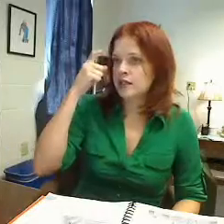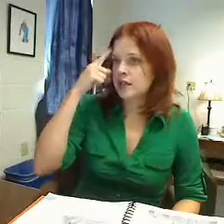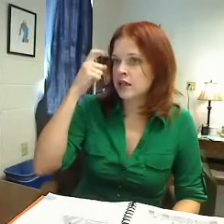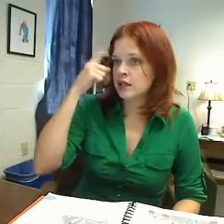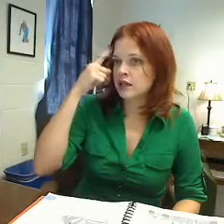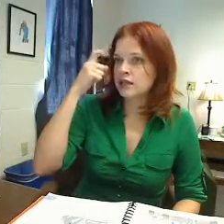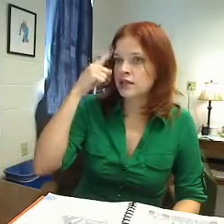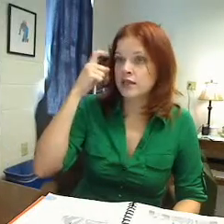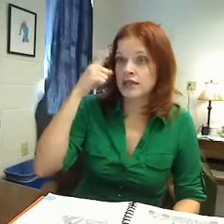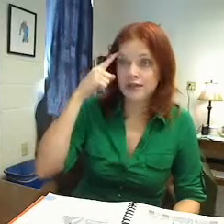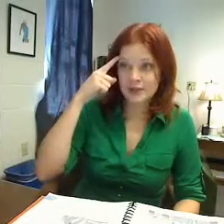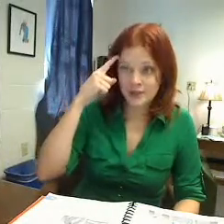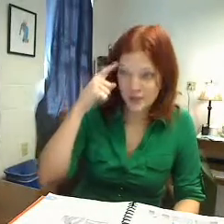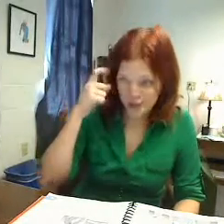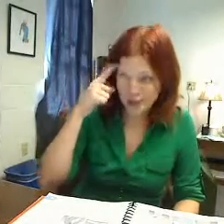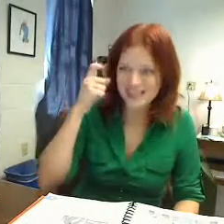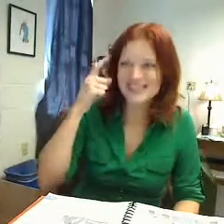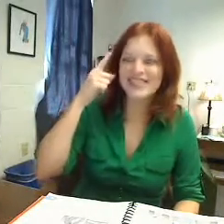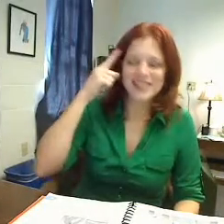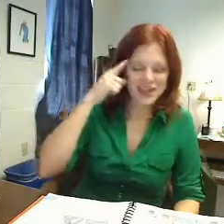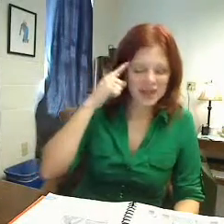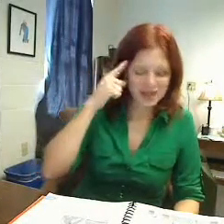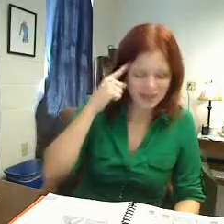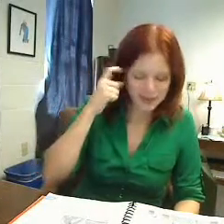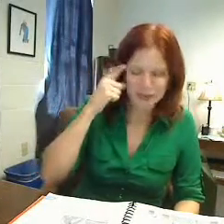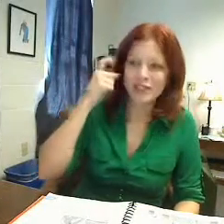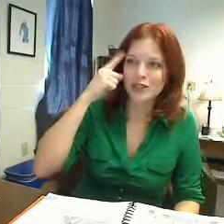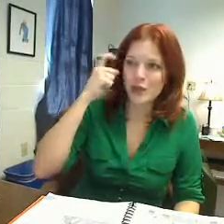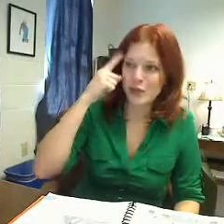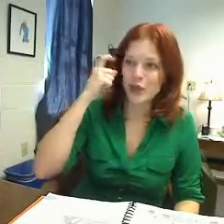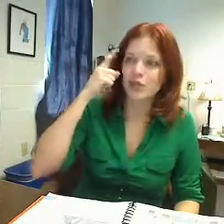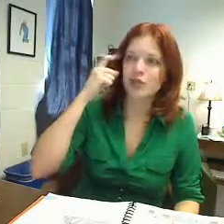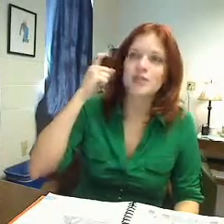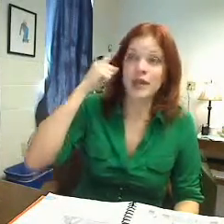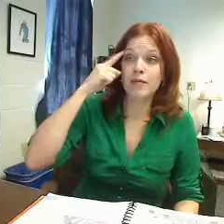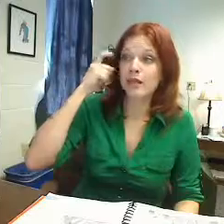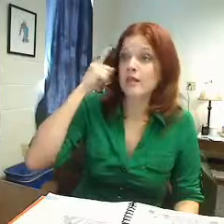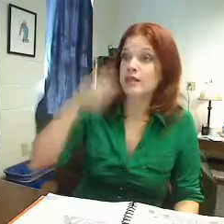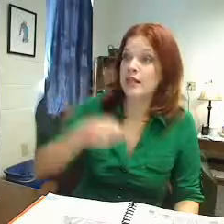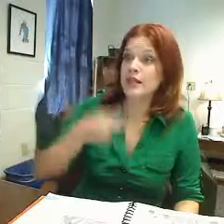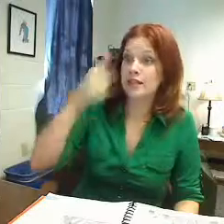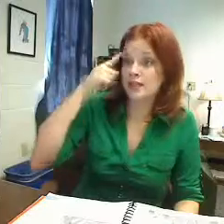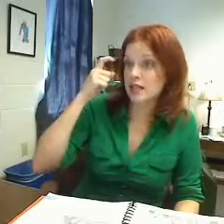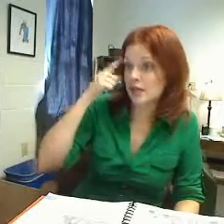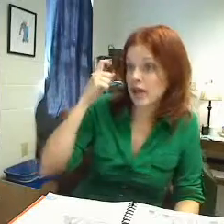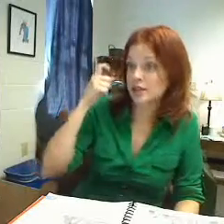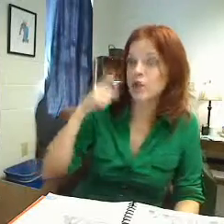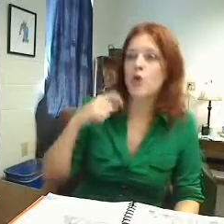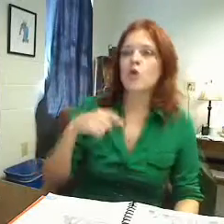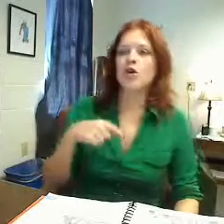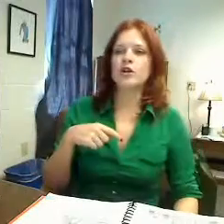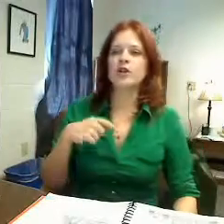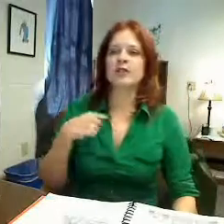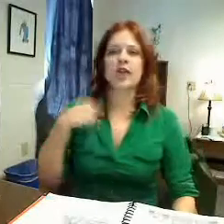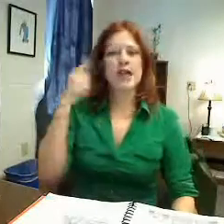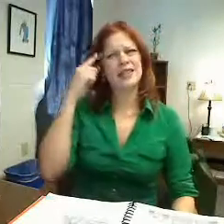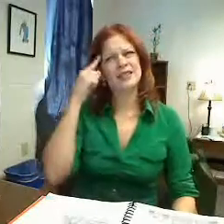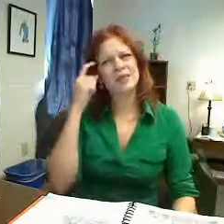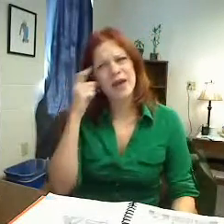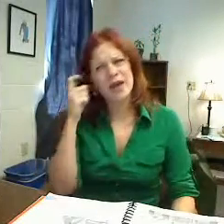Suspect, suspect, suspicious, or paranoid. So it can be he's a suspect, or you can say I